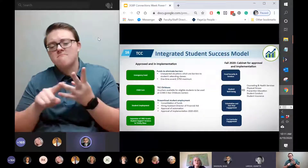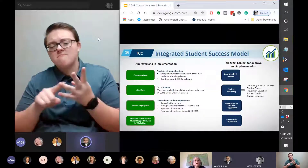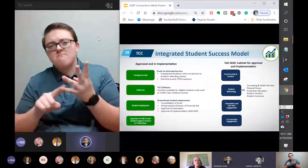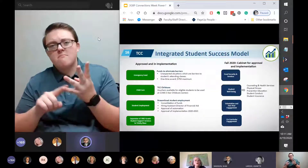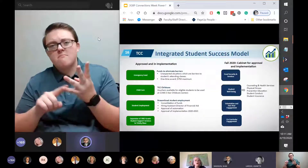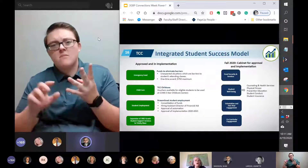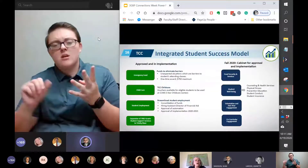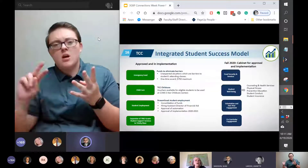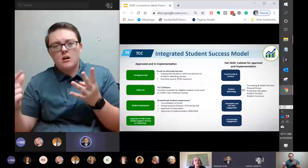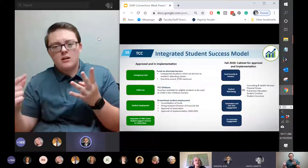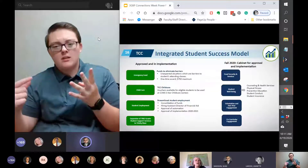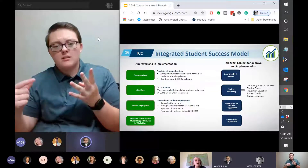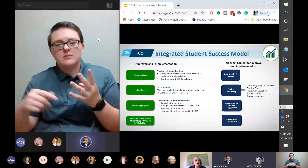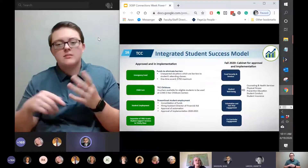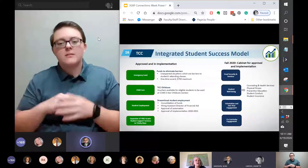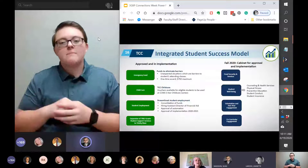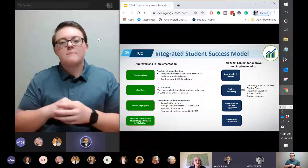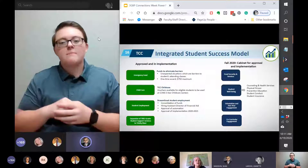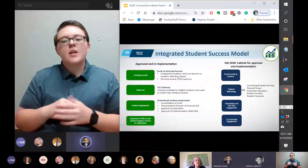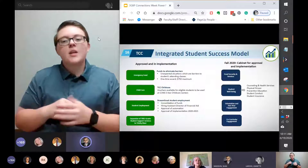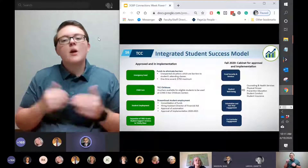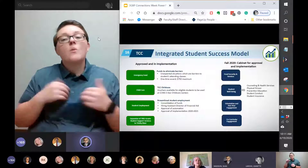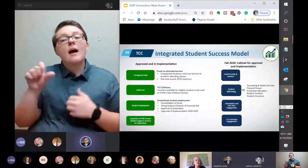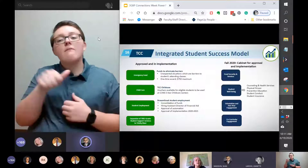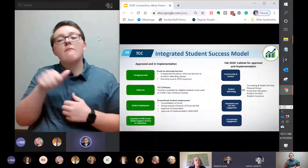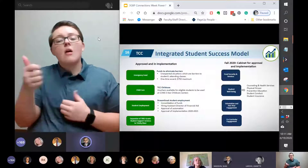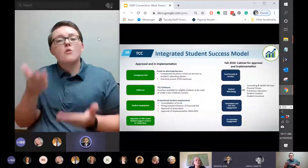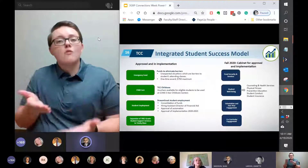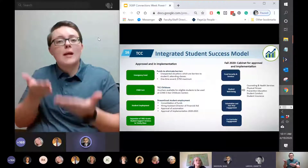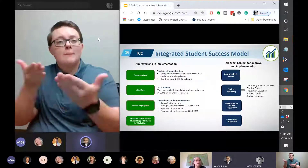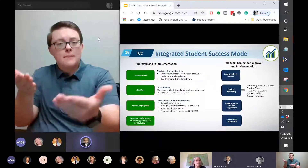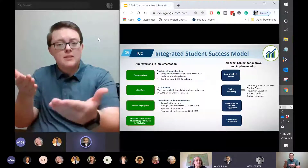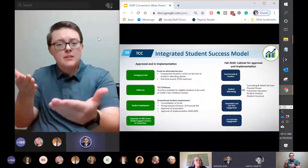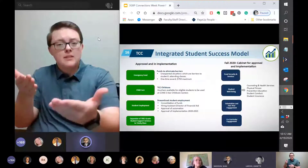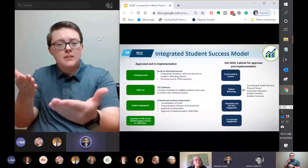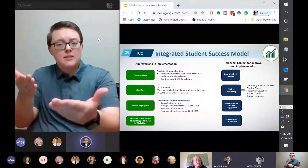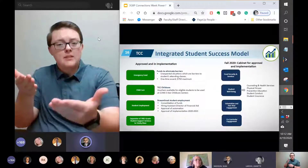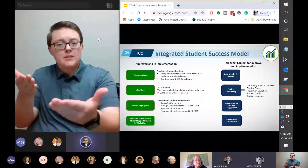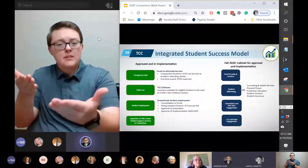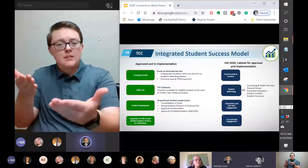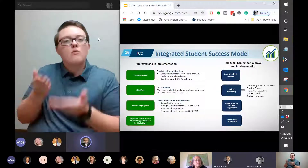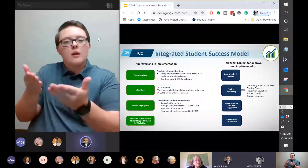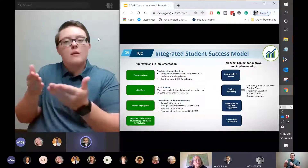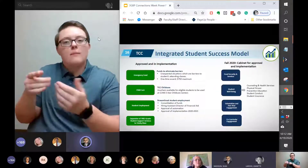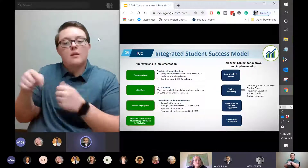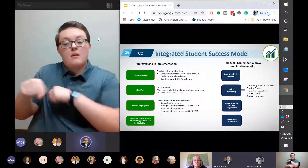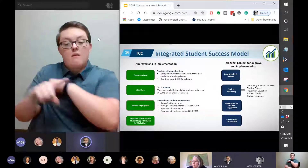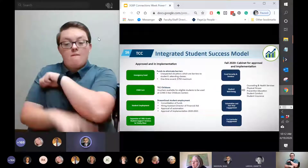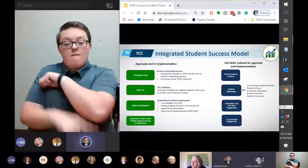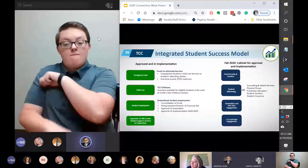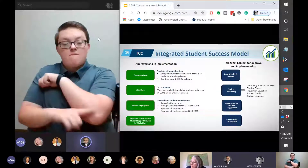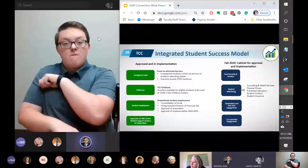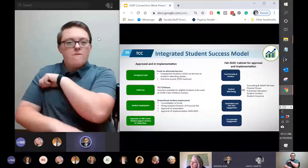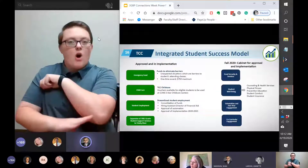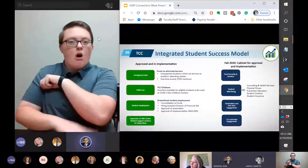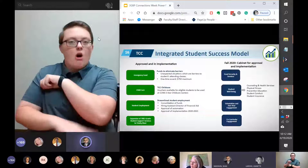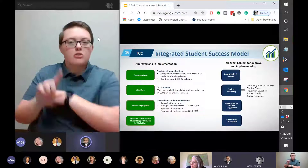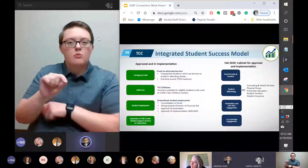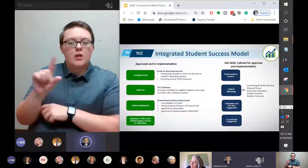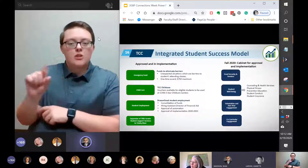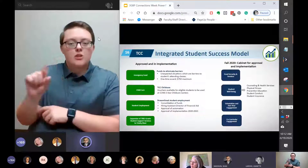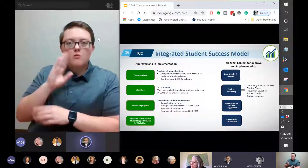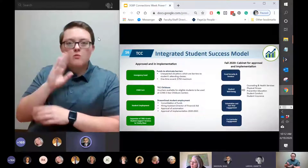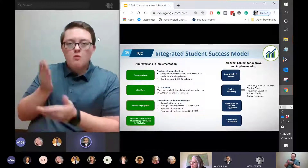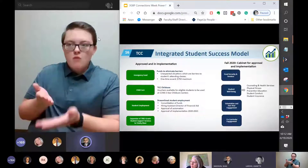are projected to be present to our cabinet in fall 2020. And there are other resources